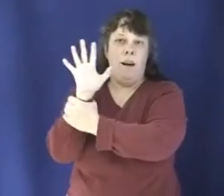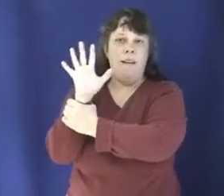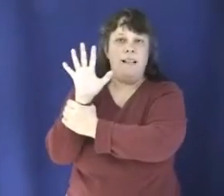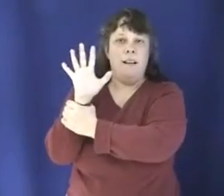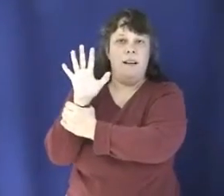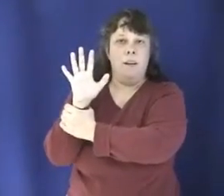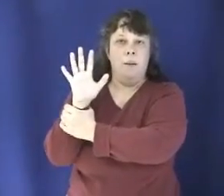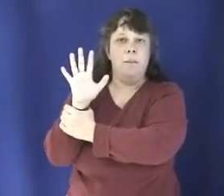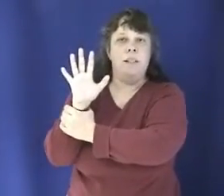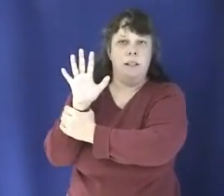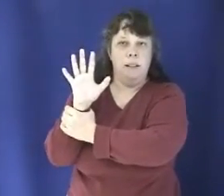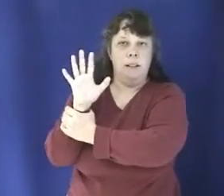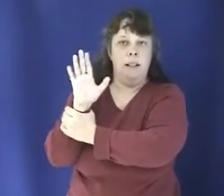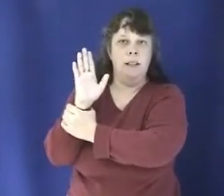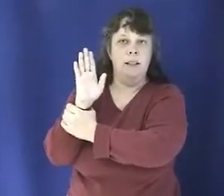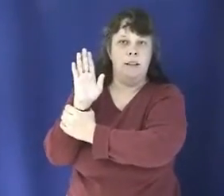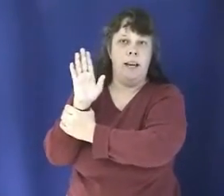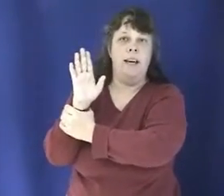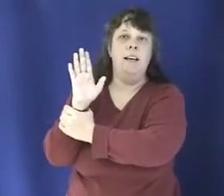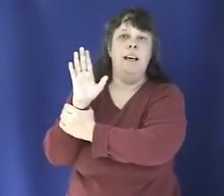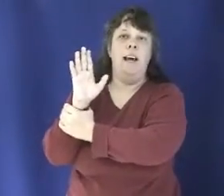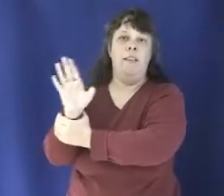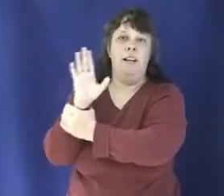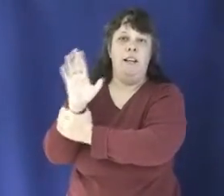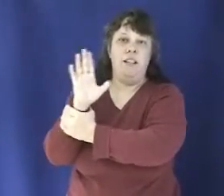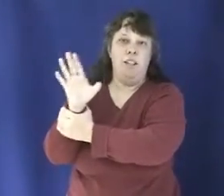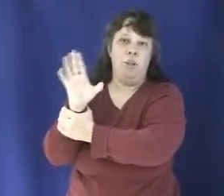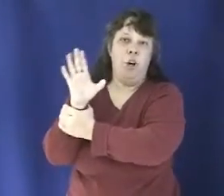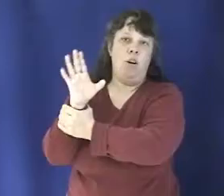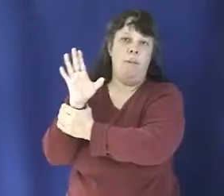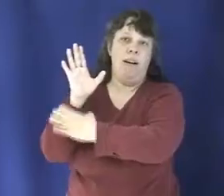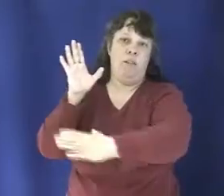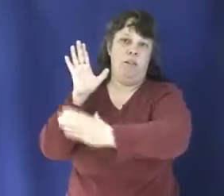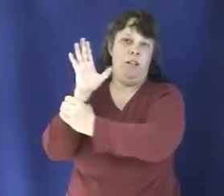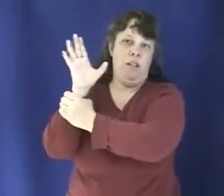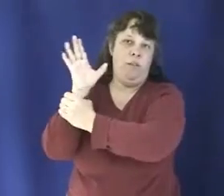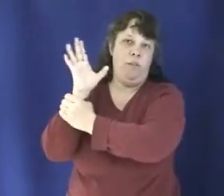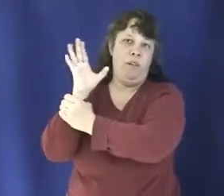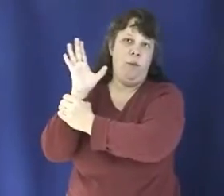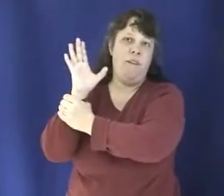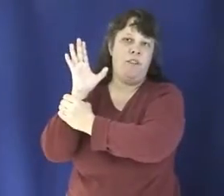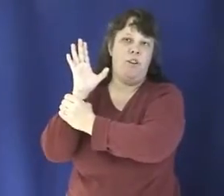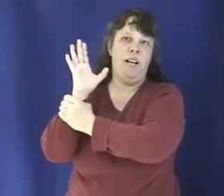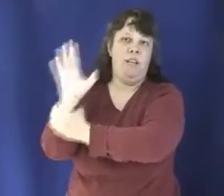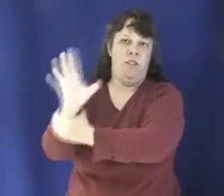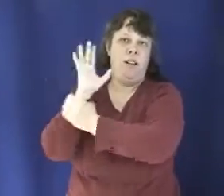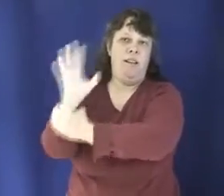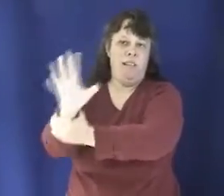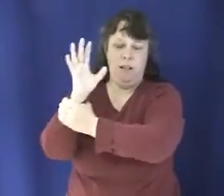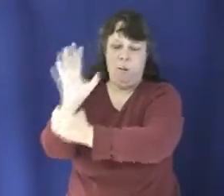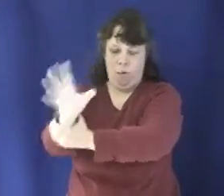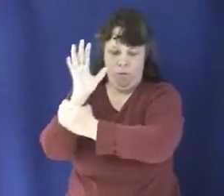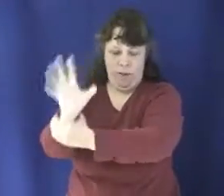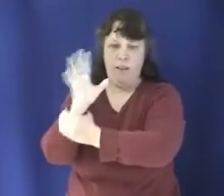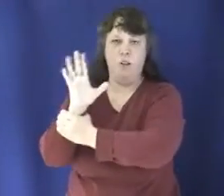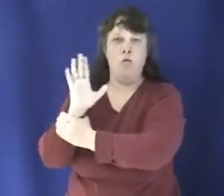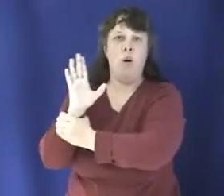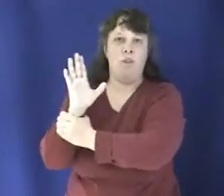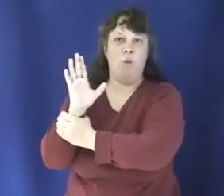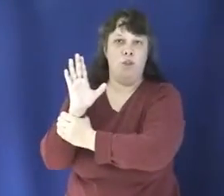grab that sucker and hold him still. Okay? And then it's much harder to bounce if you have this other hand, because then that's a lot more movement, then you notice what you're